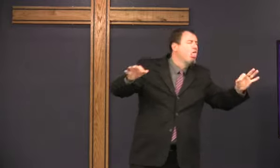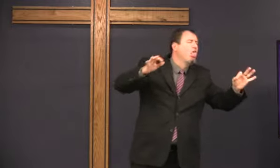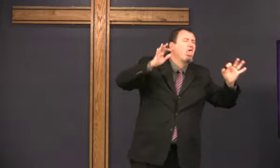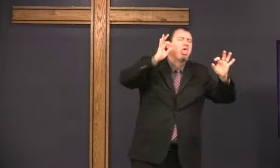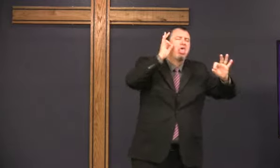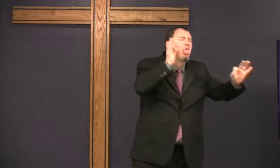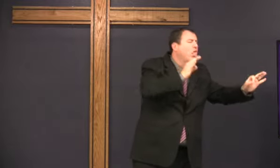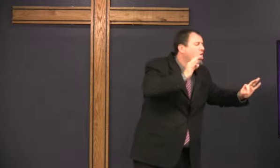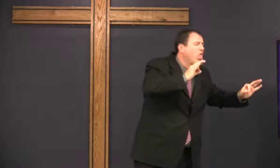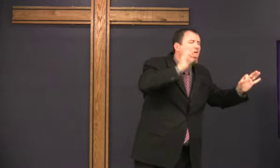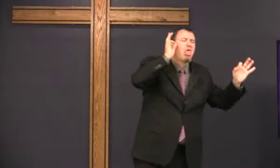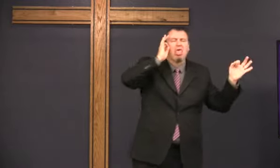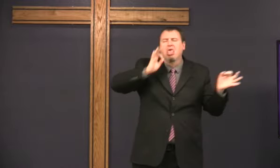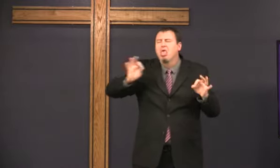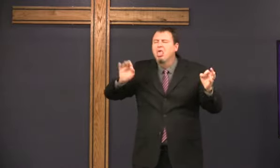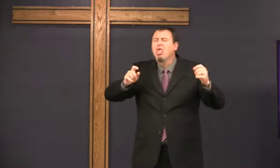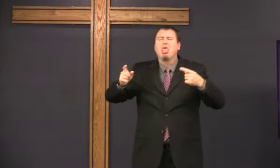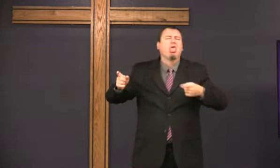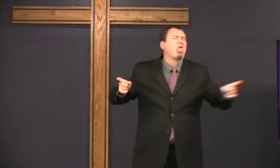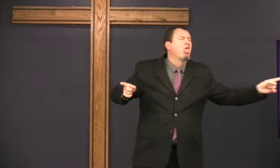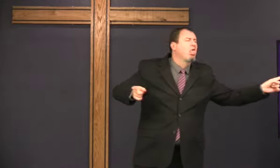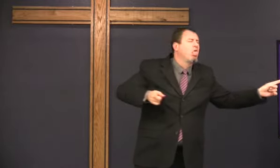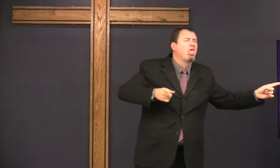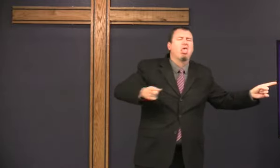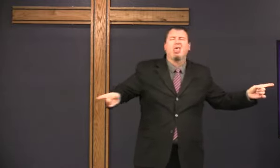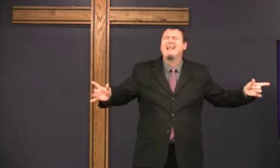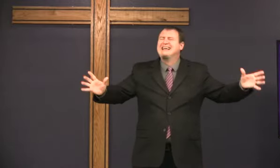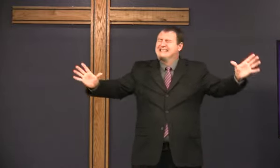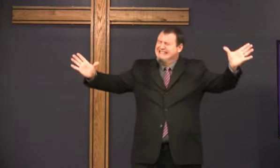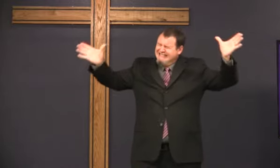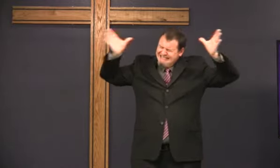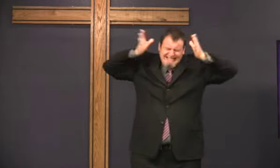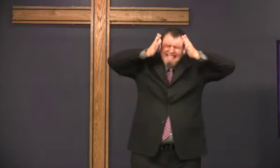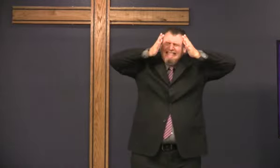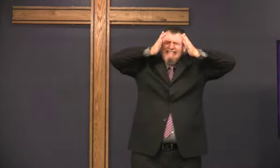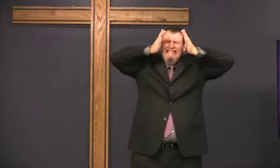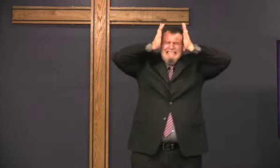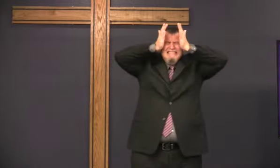And not to be distracted to move right or left.